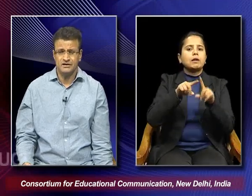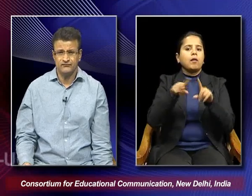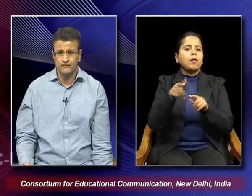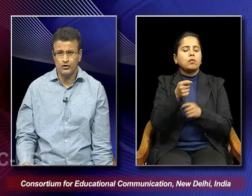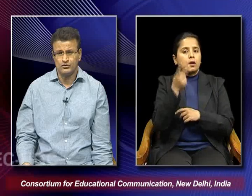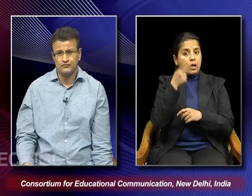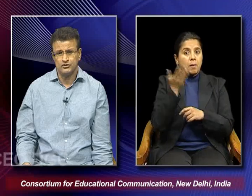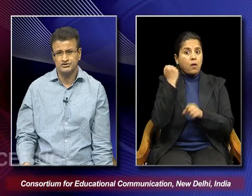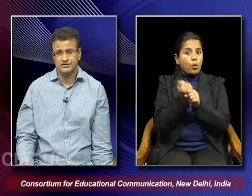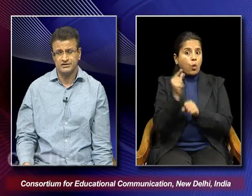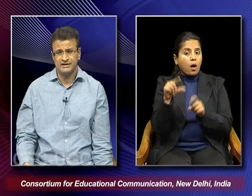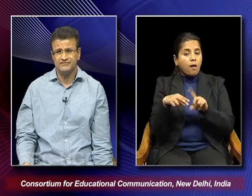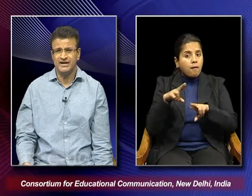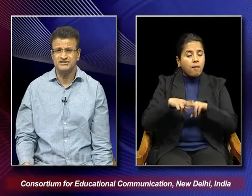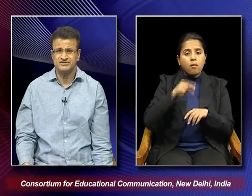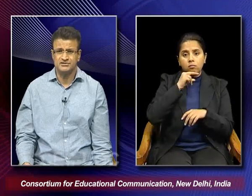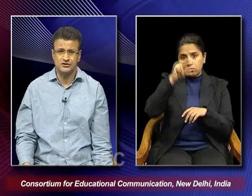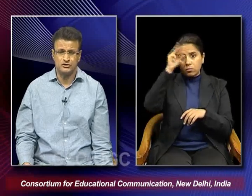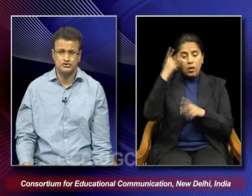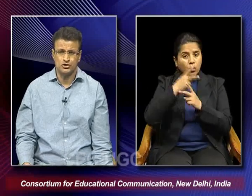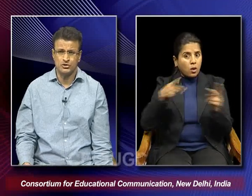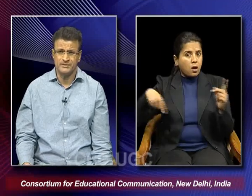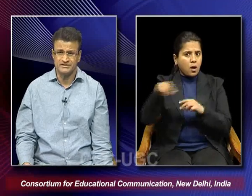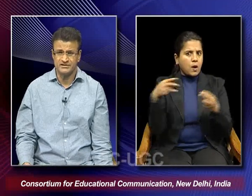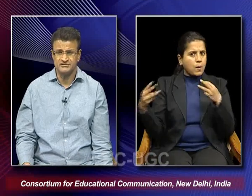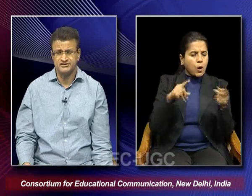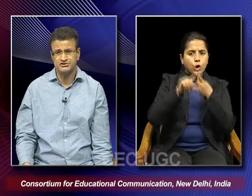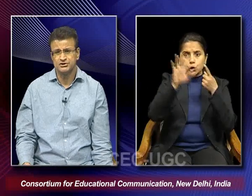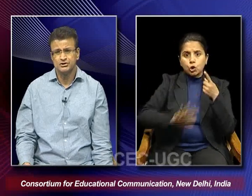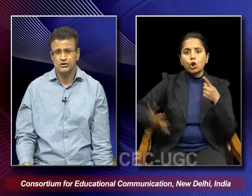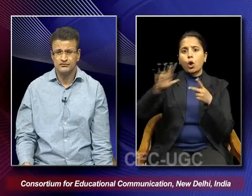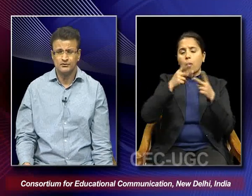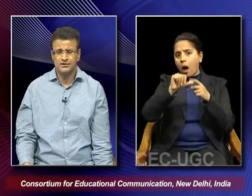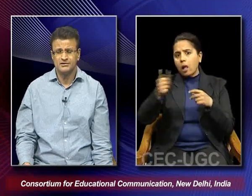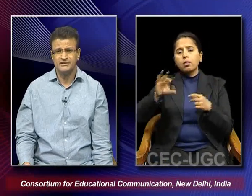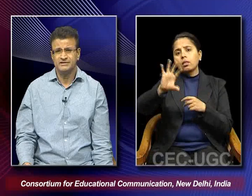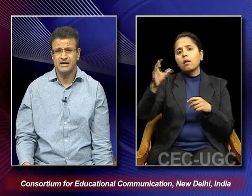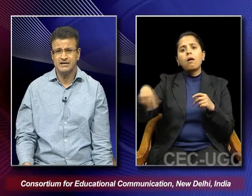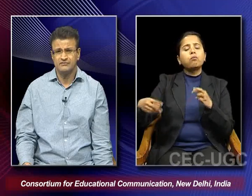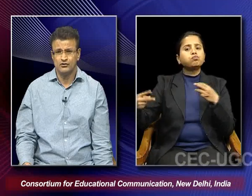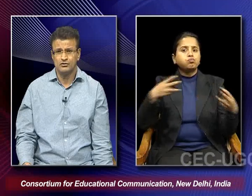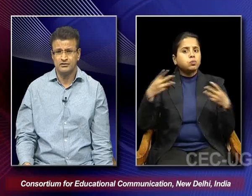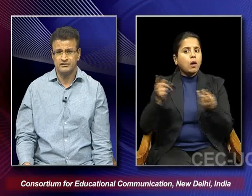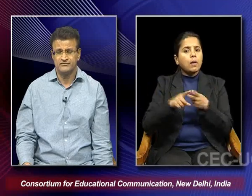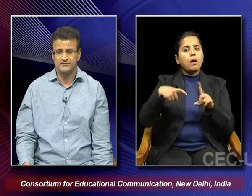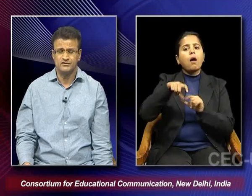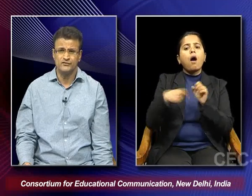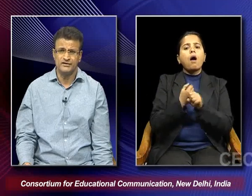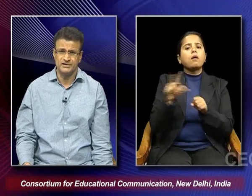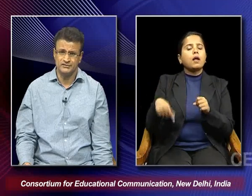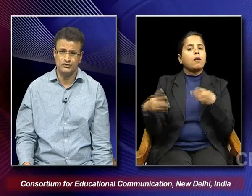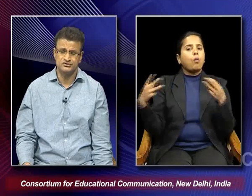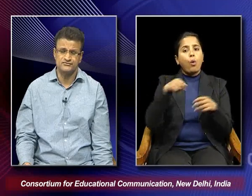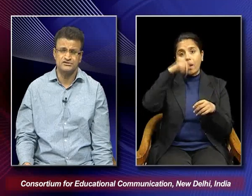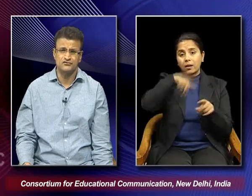the Gulf War was televised across Europe and other countries of the world, then the Kargil war in the framework of